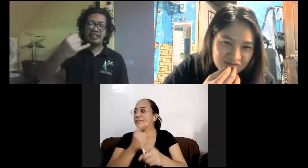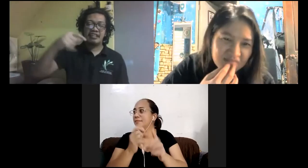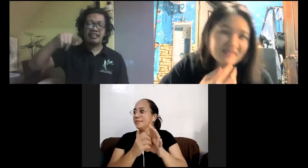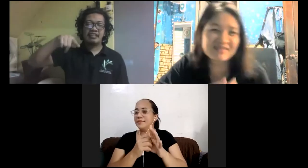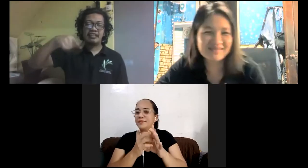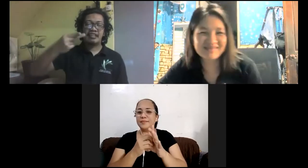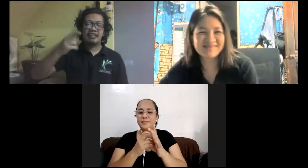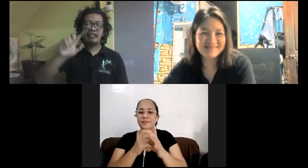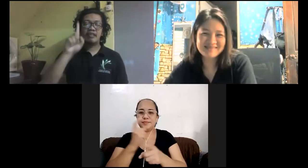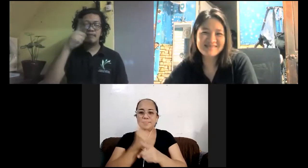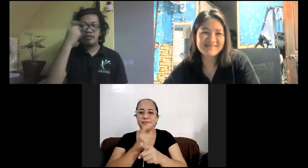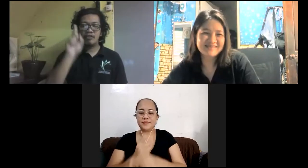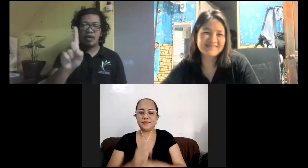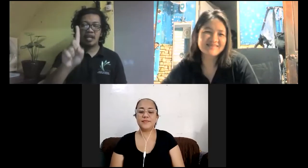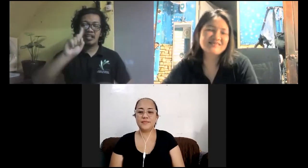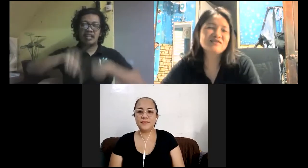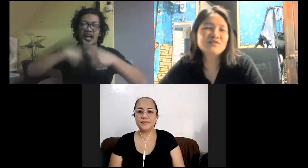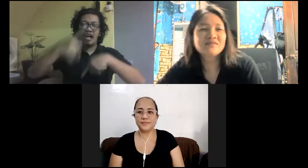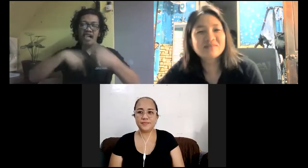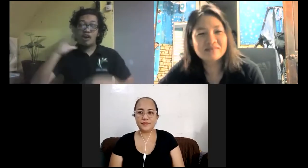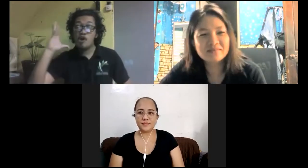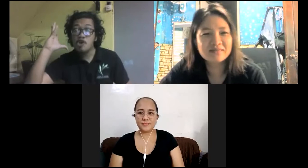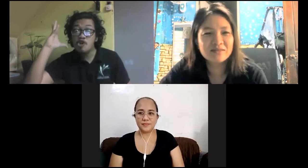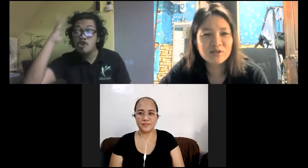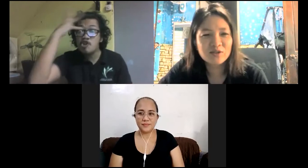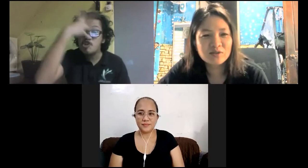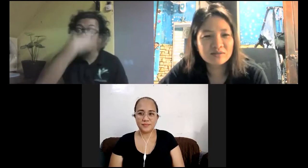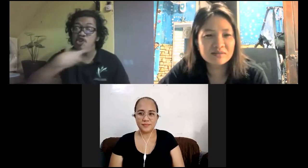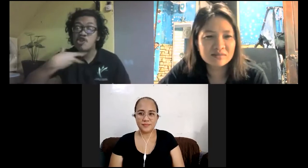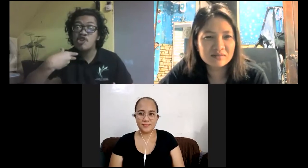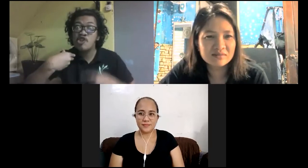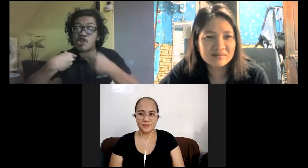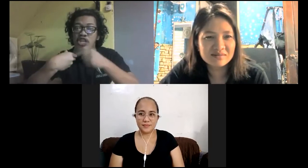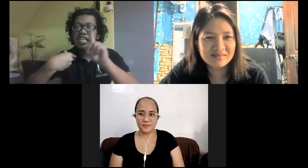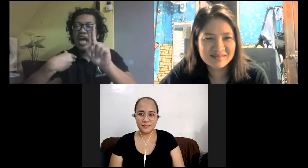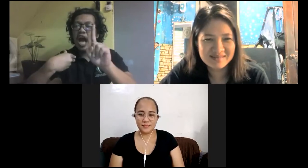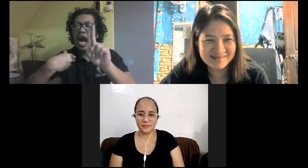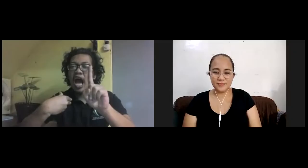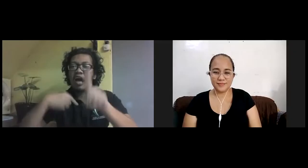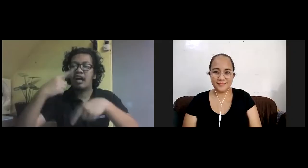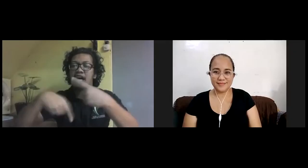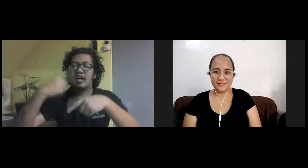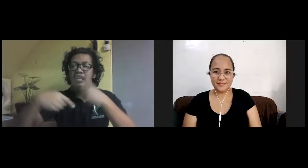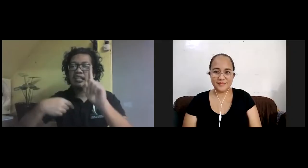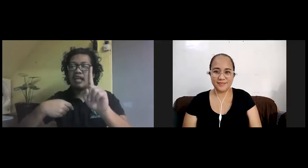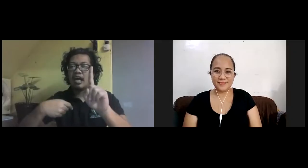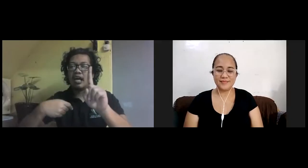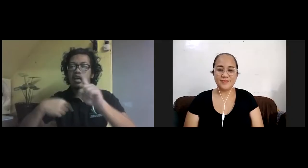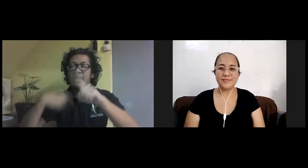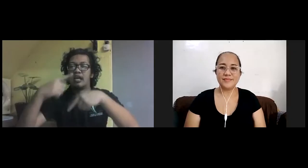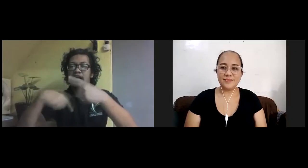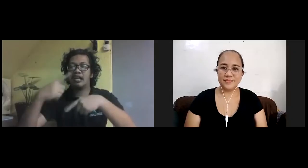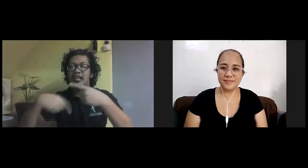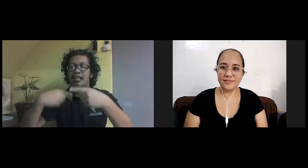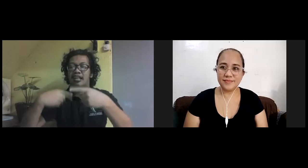So it wouldn't be considered an adjective phrase because it's just one sign then, even though That's it's still very, very